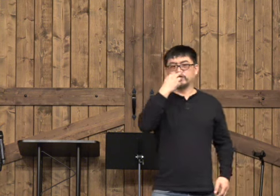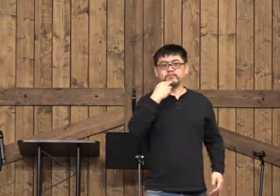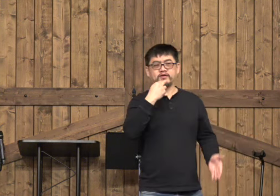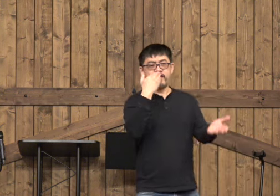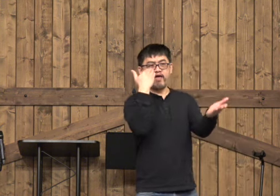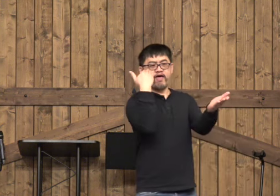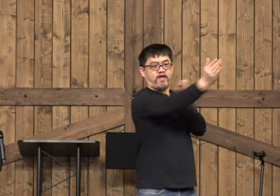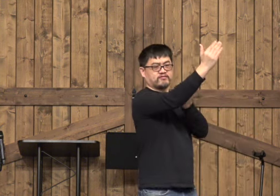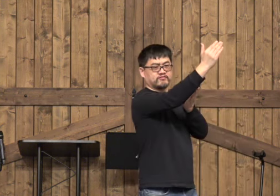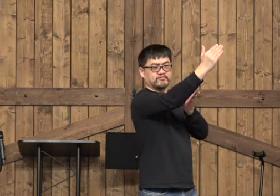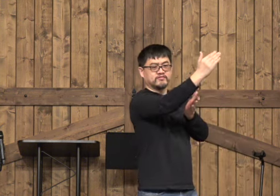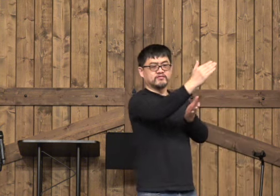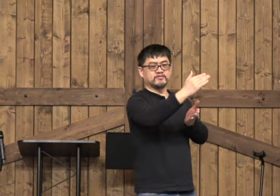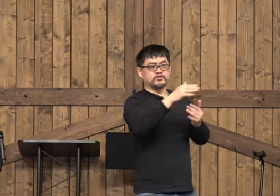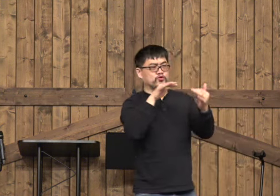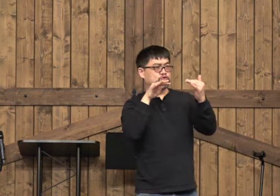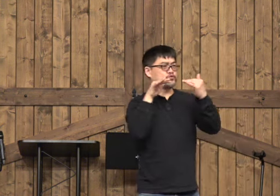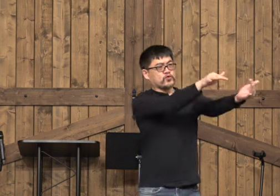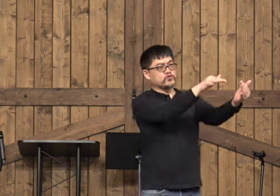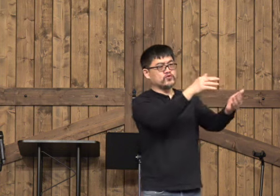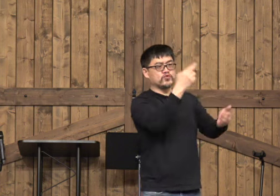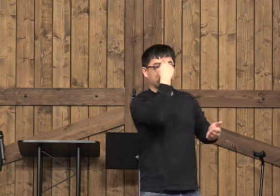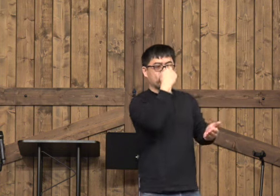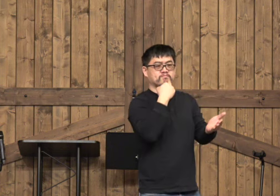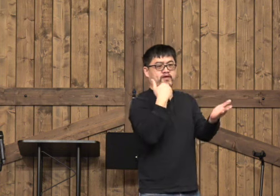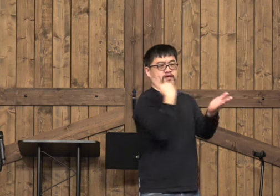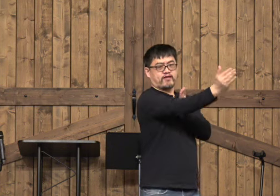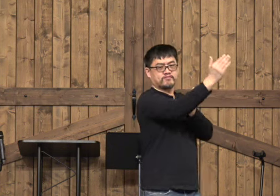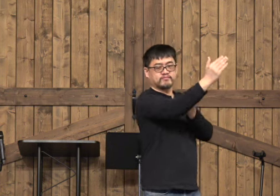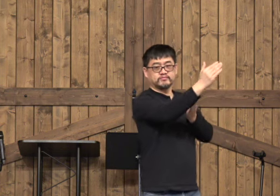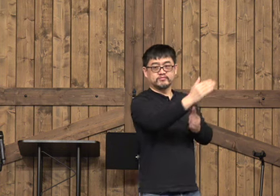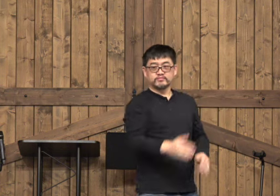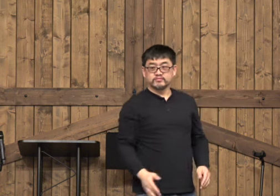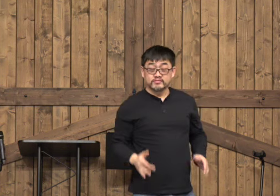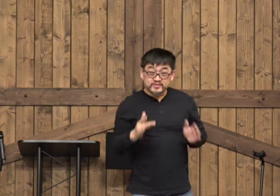Satan was talking about that. He didn't want the people to know yet. Now the Romans.